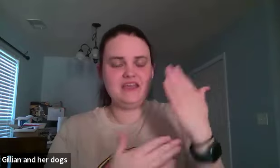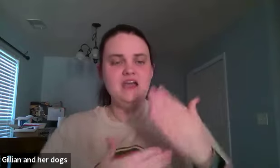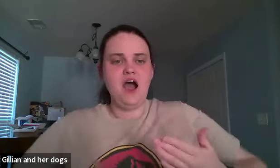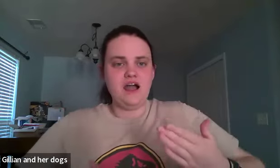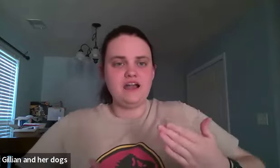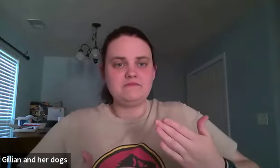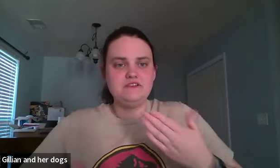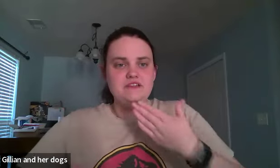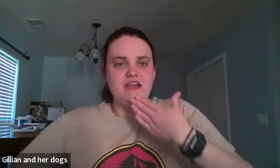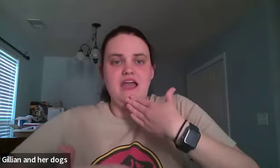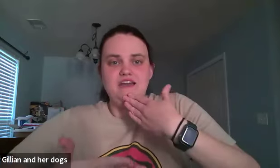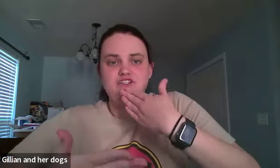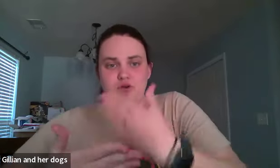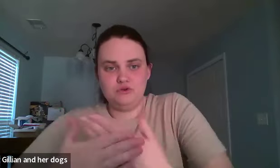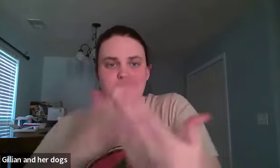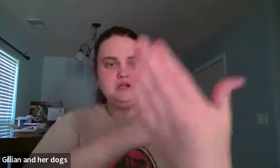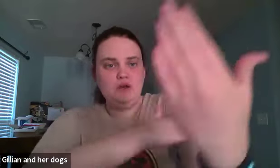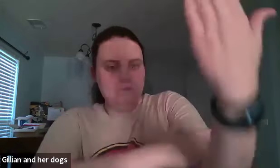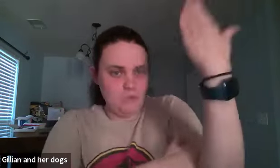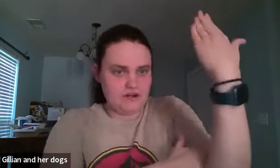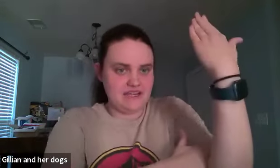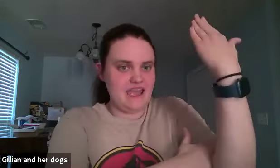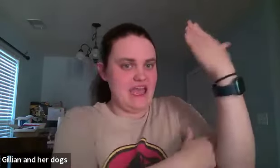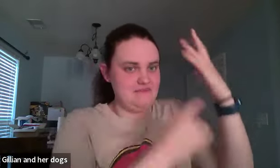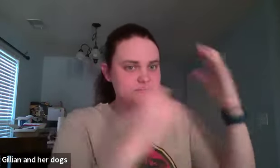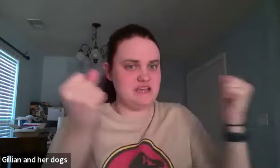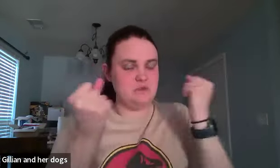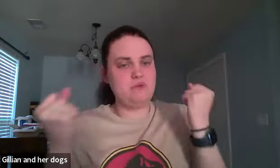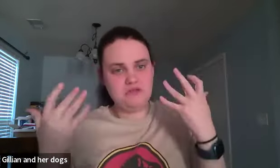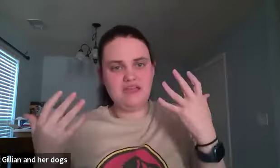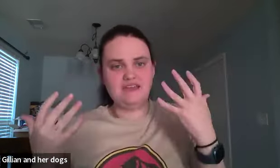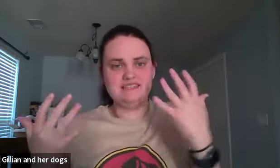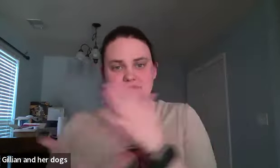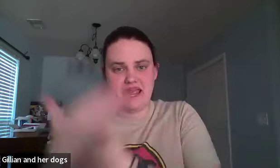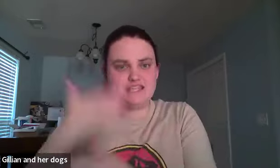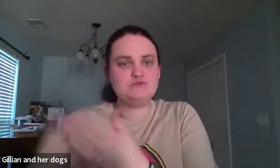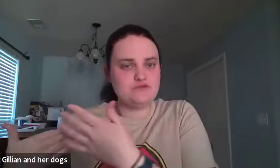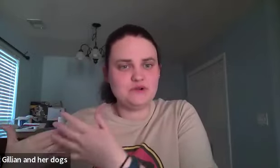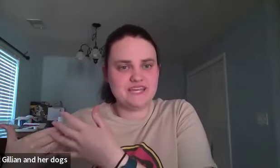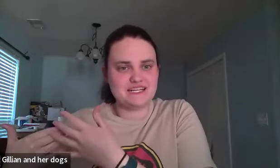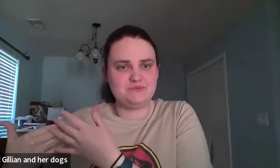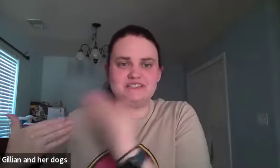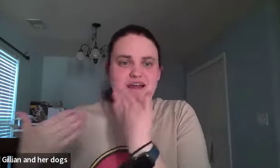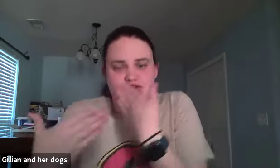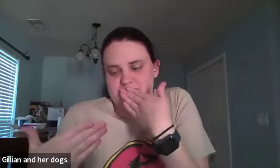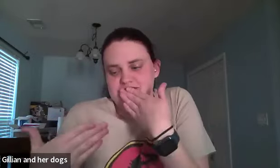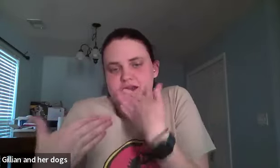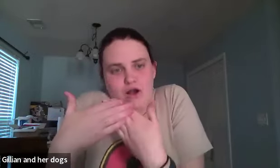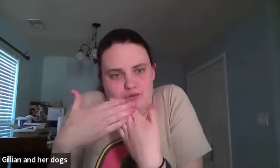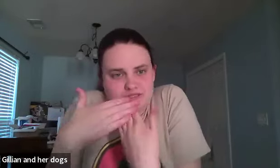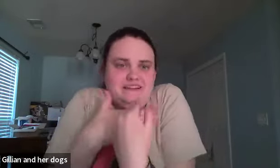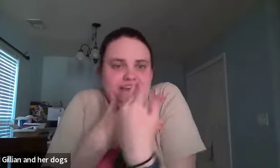thing, I kept feeling like I had to go good morning every time with both hands. And my hands were full of textbooks and I was being that awkward,